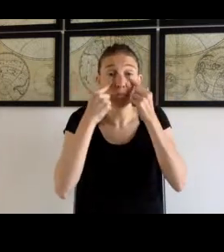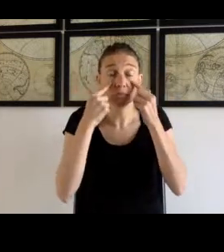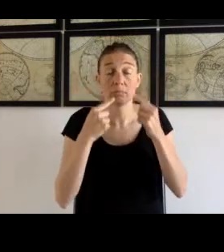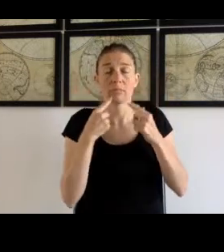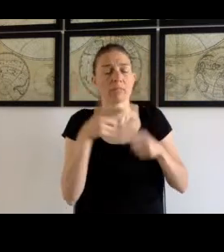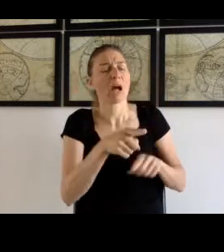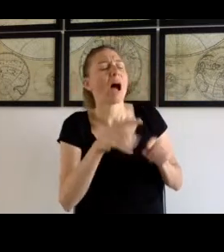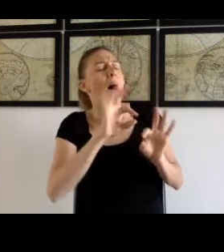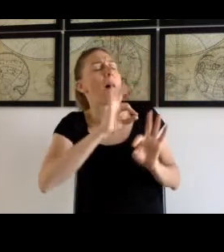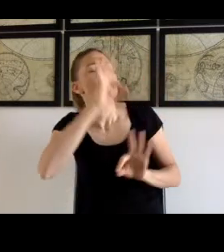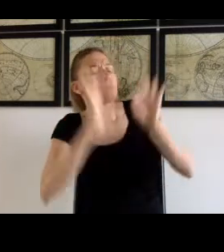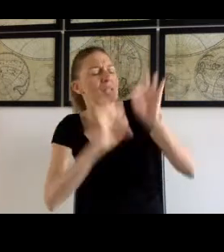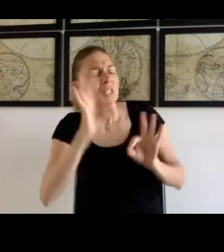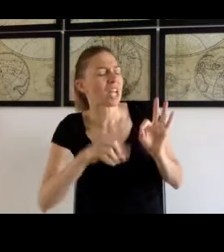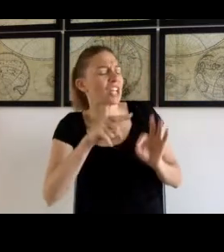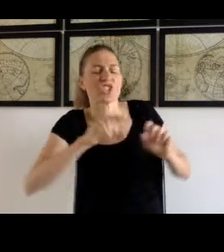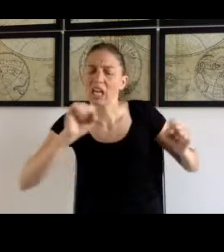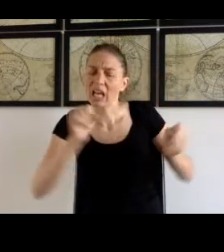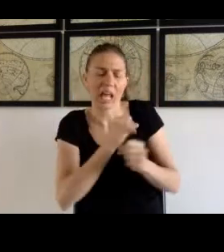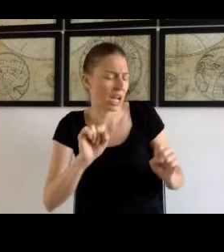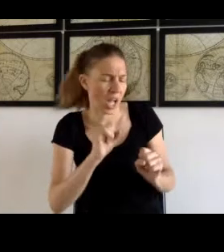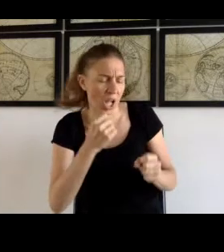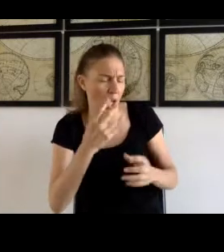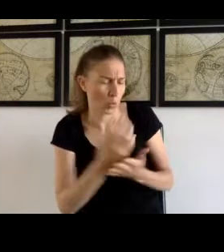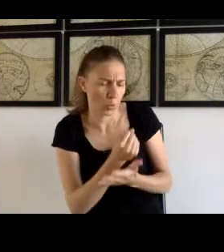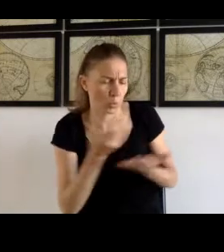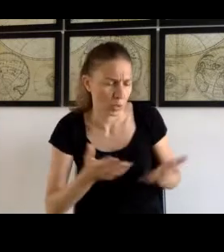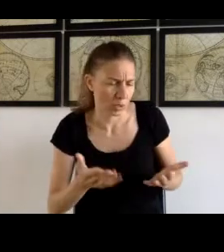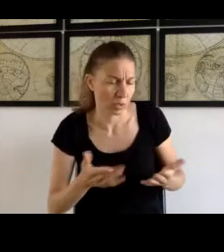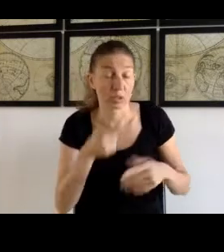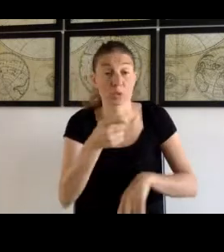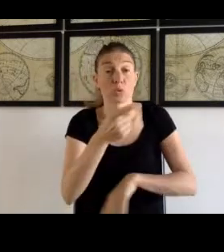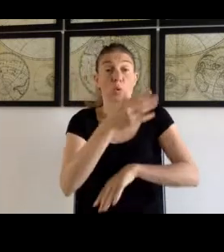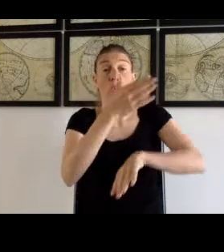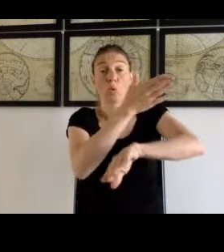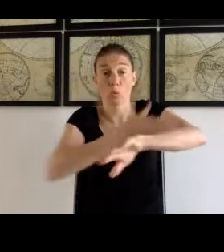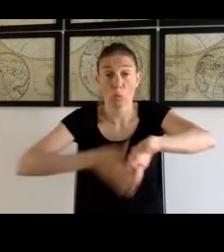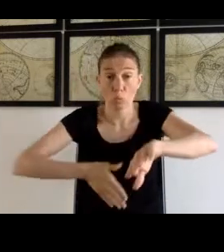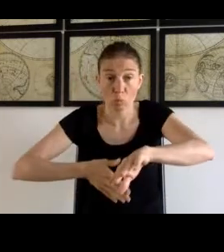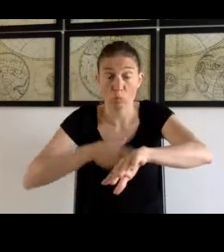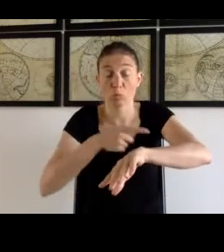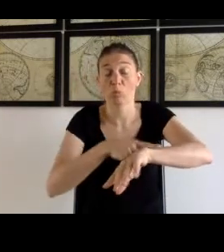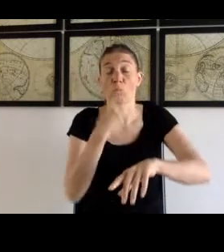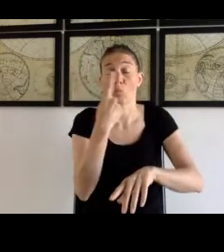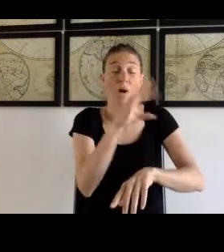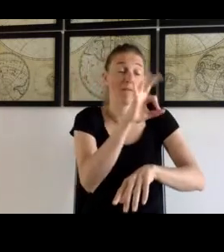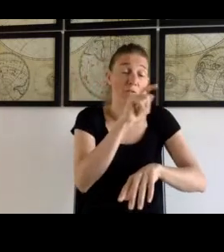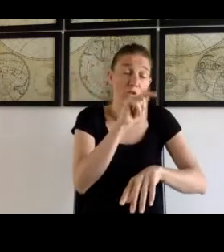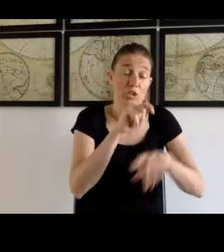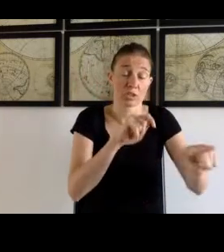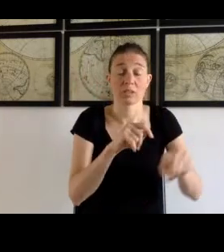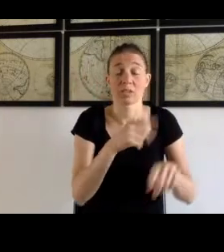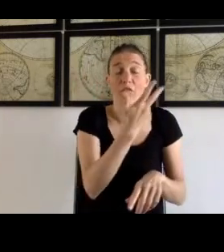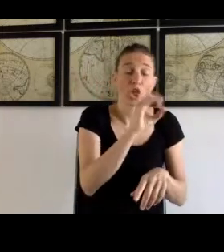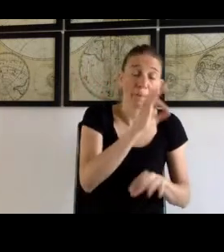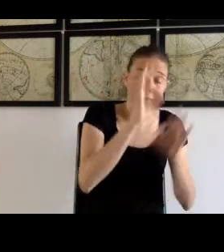can say 40%, or if you have an amputation of a foot, they can say in one country 30%, and another country they can give